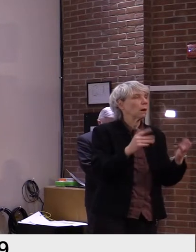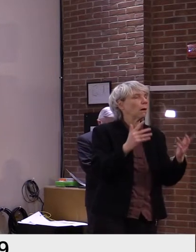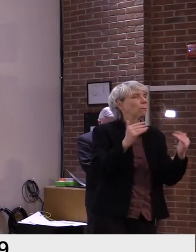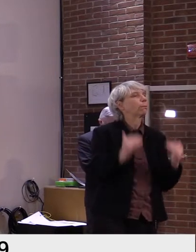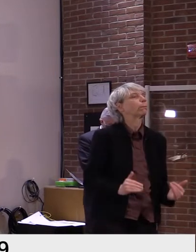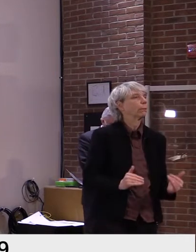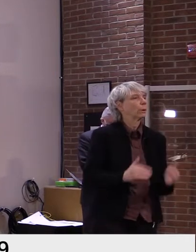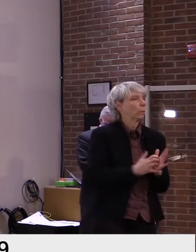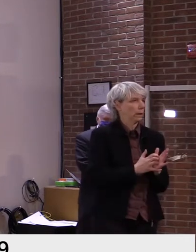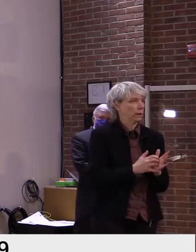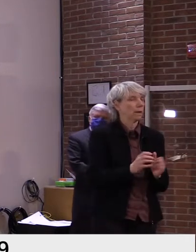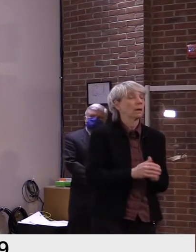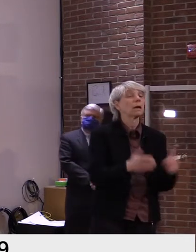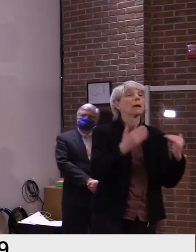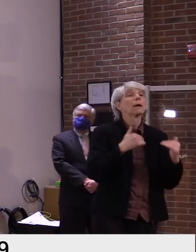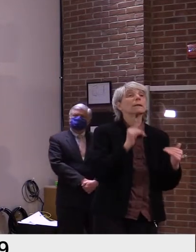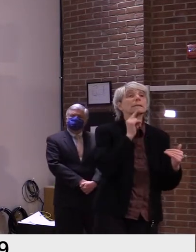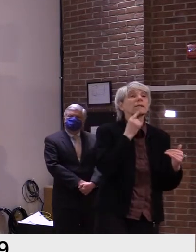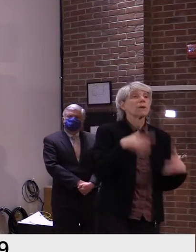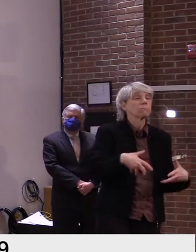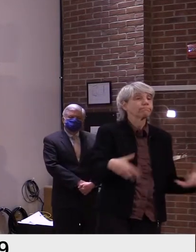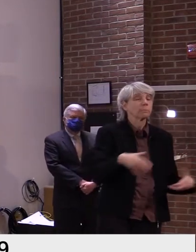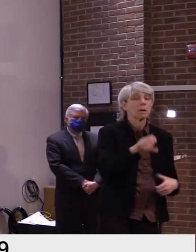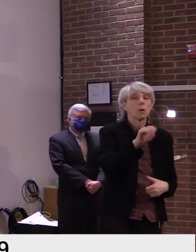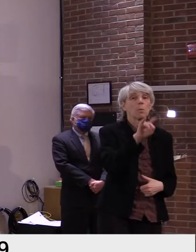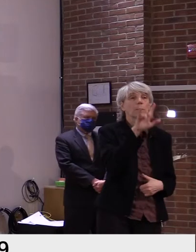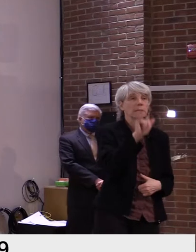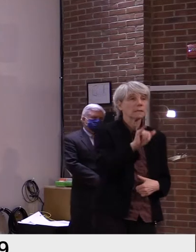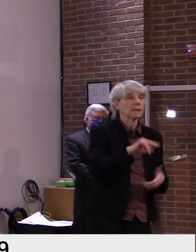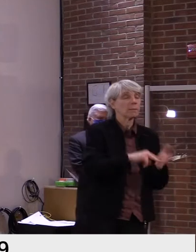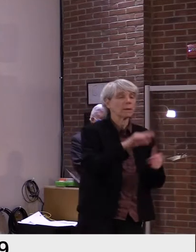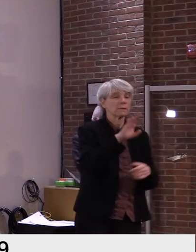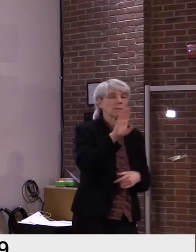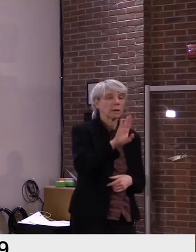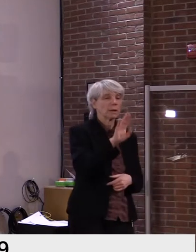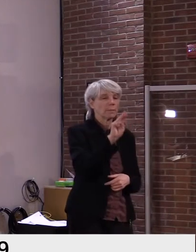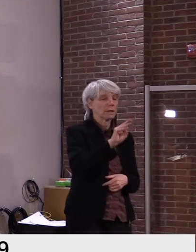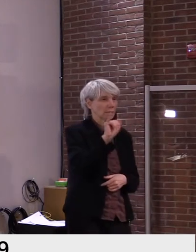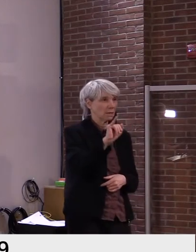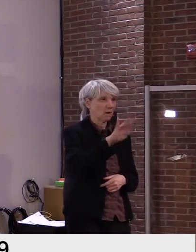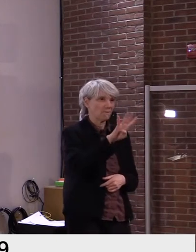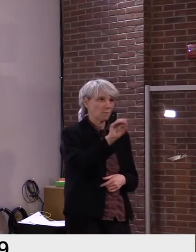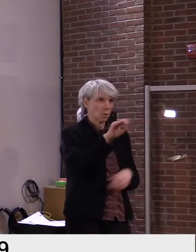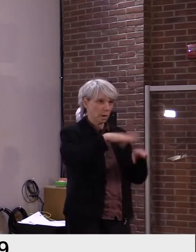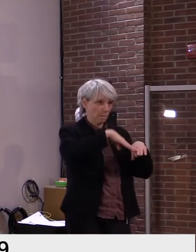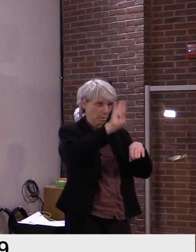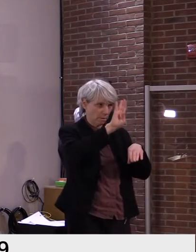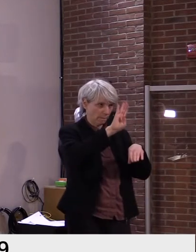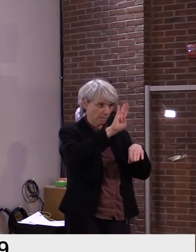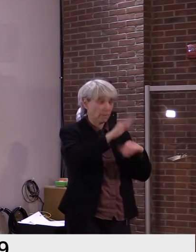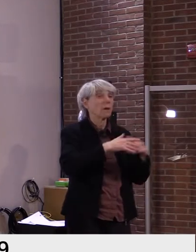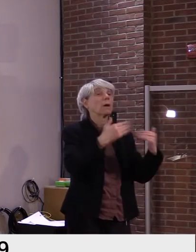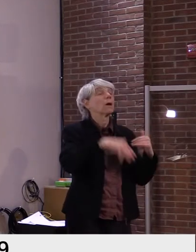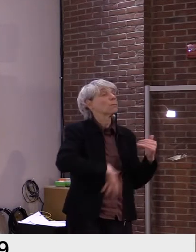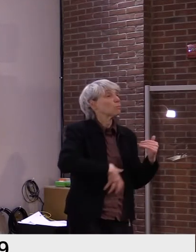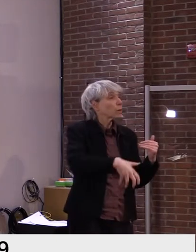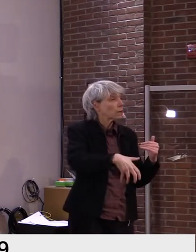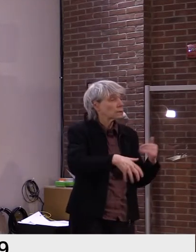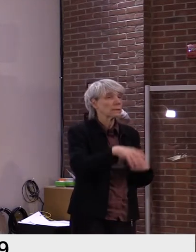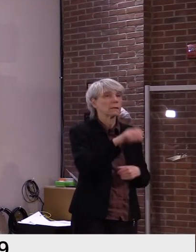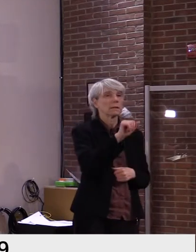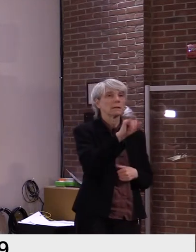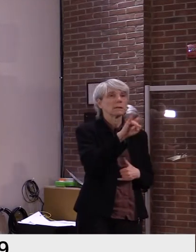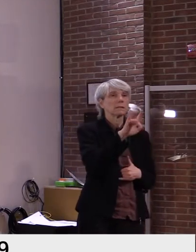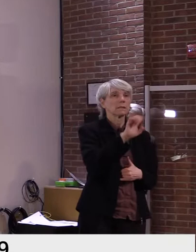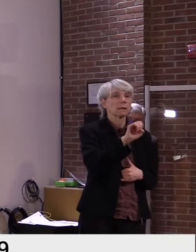Severe obesity, which means a body mass index of 40 or larger. Pregnancy. Sickle cell